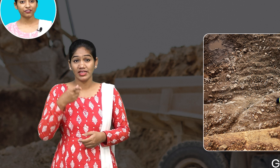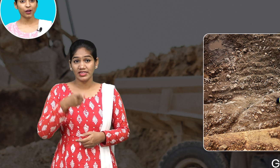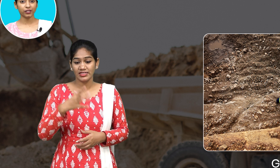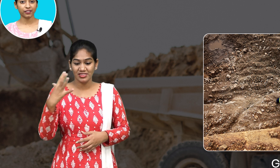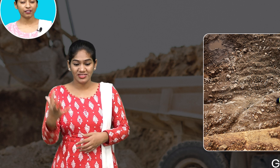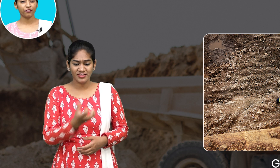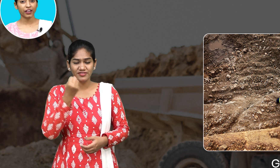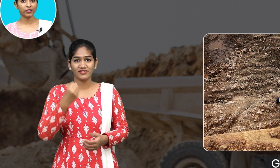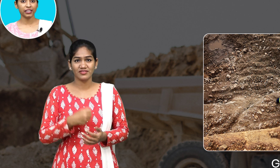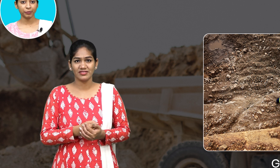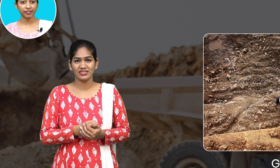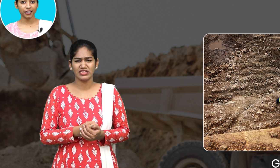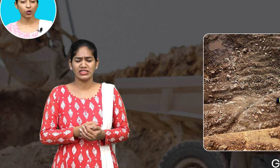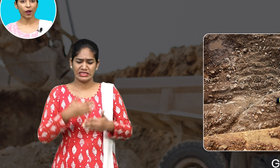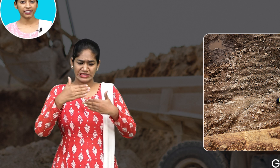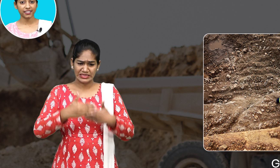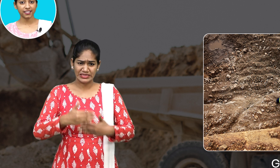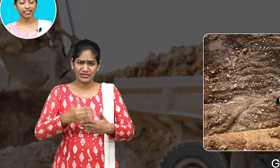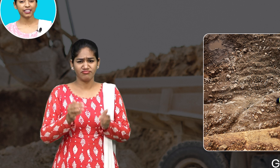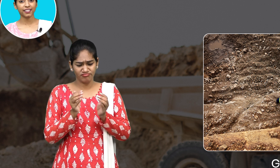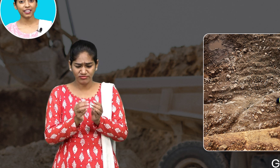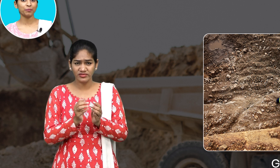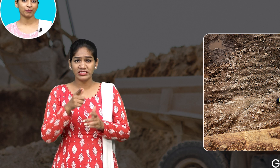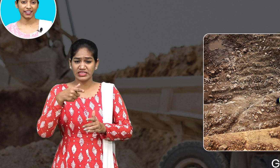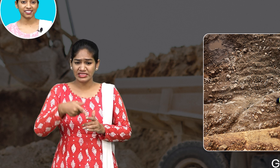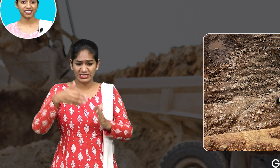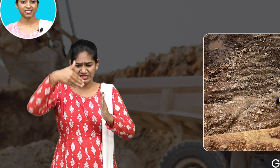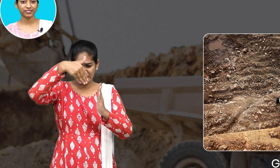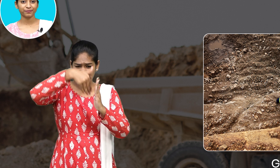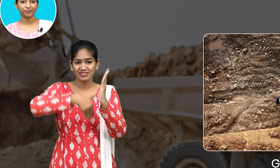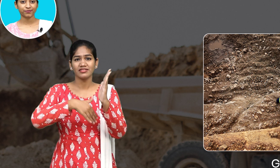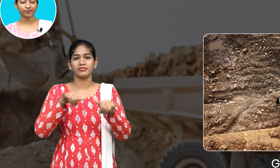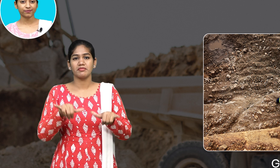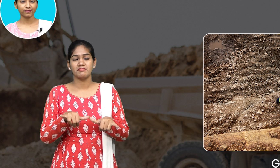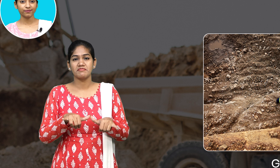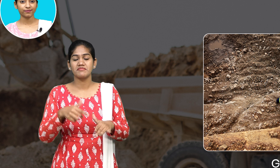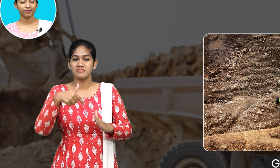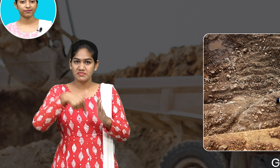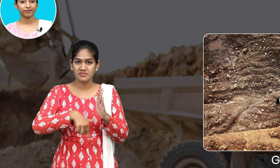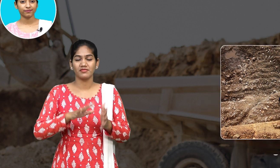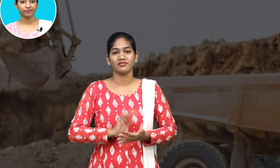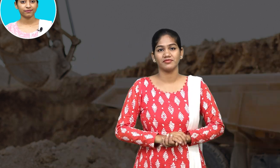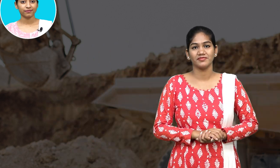It is found in very limited quantities in deep mines.